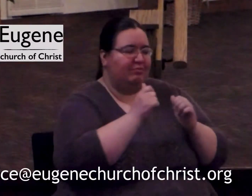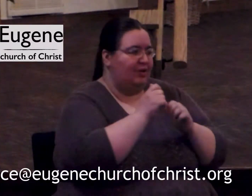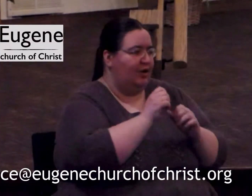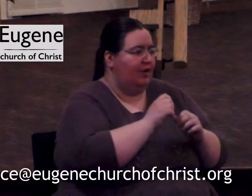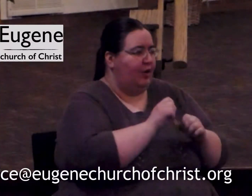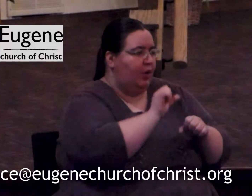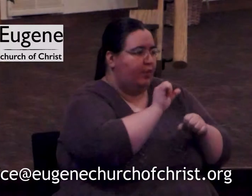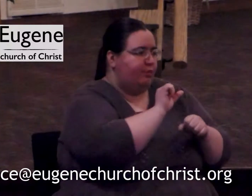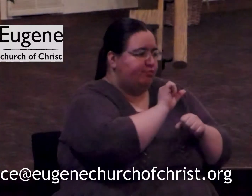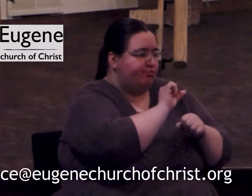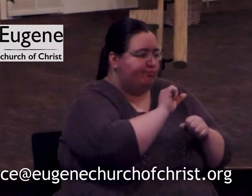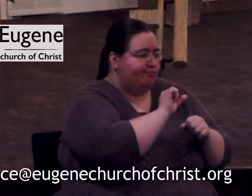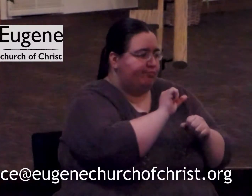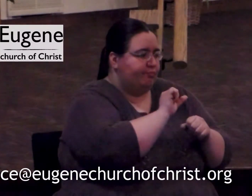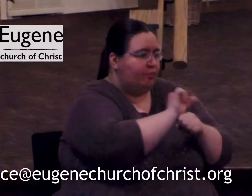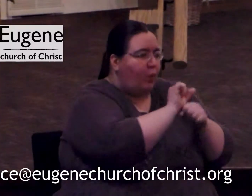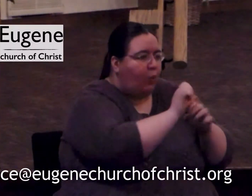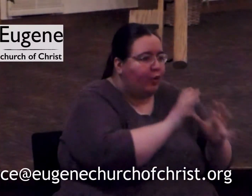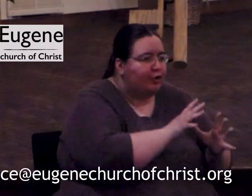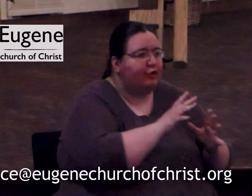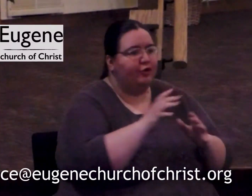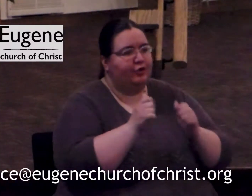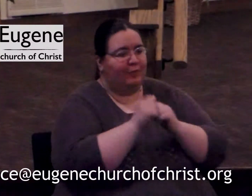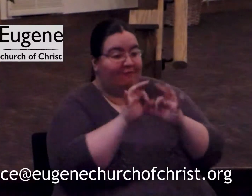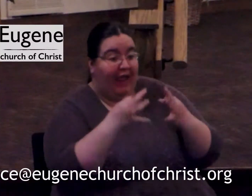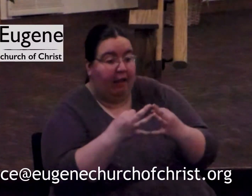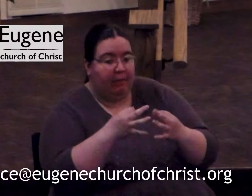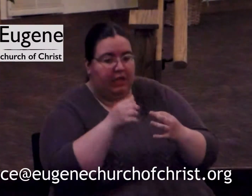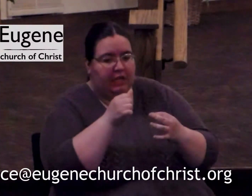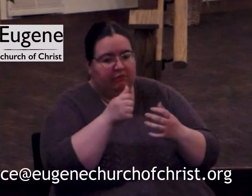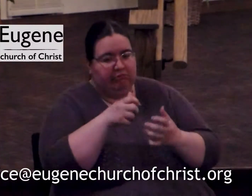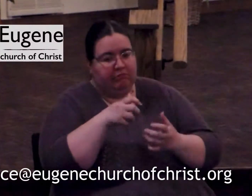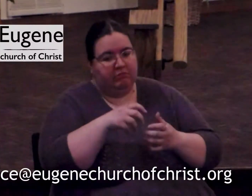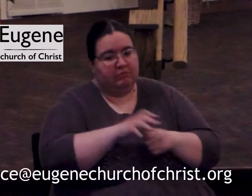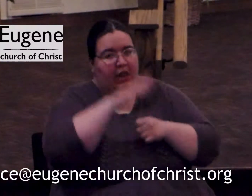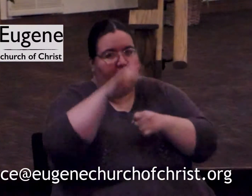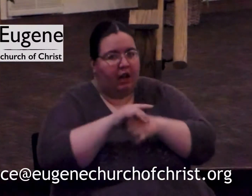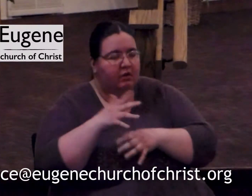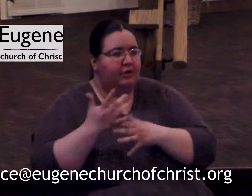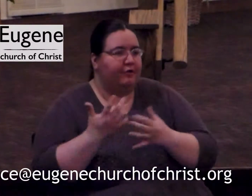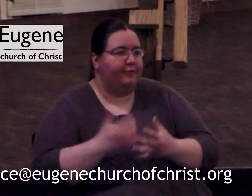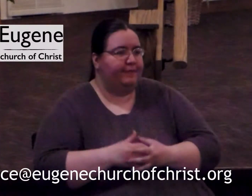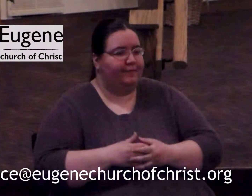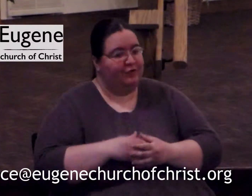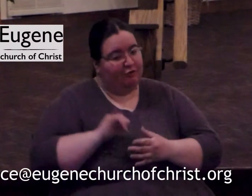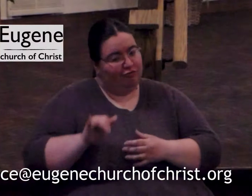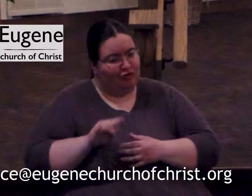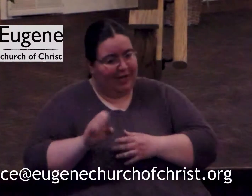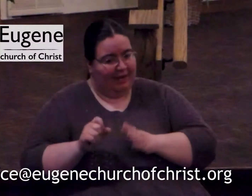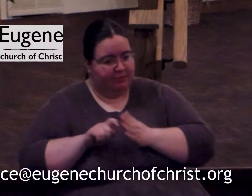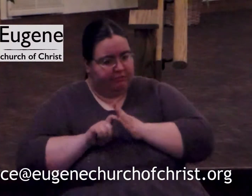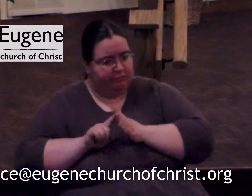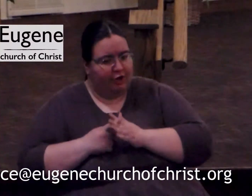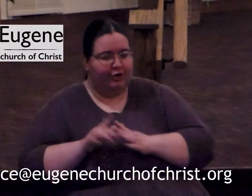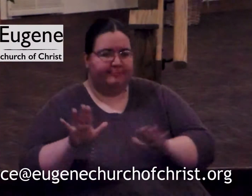family. And he begins by telling us here that we have to be patient as